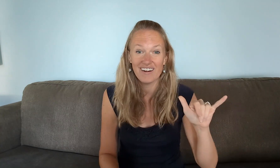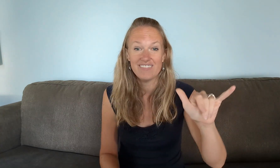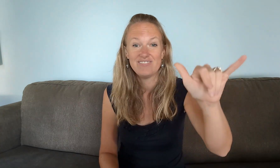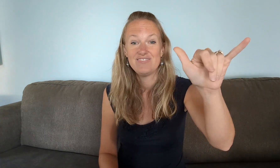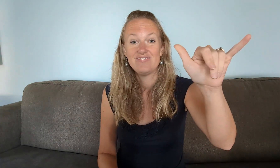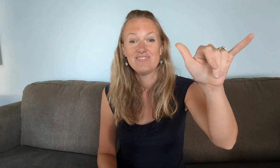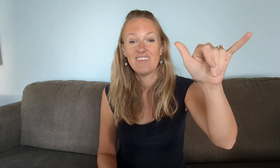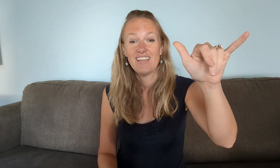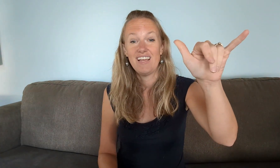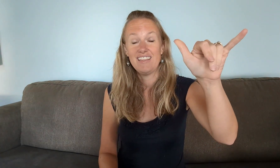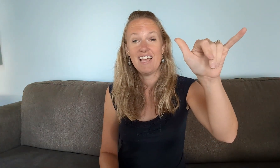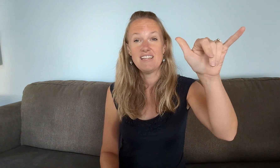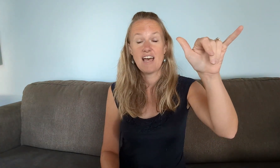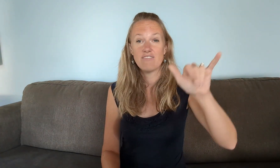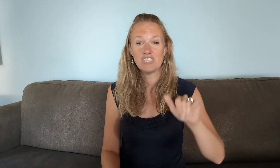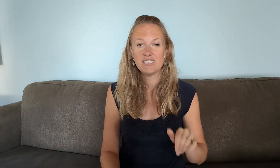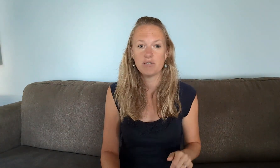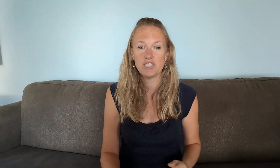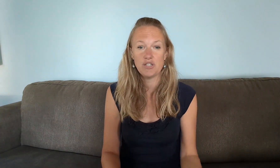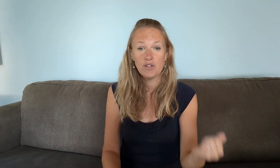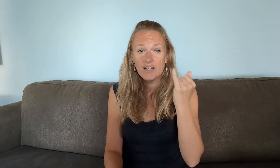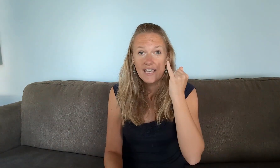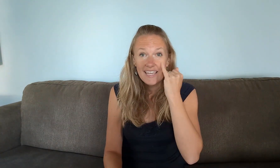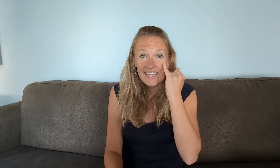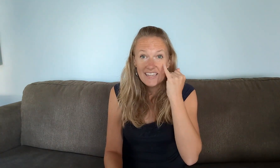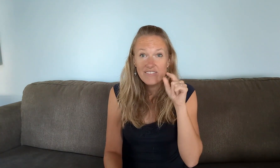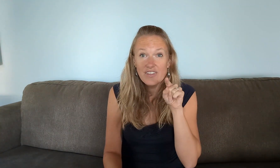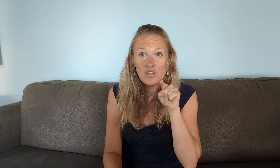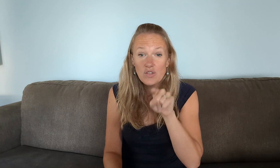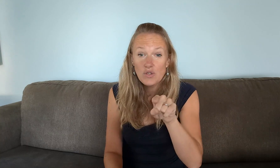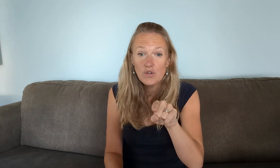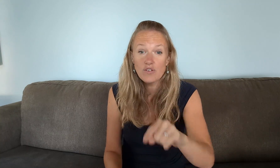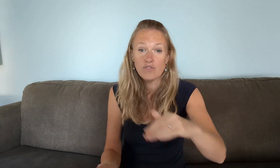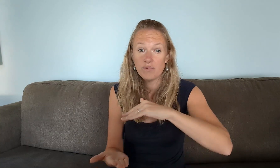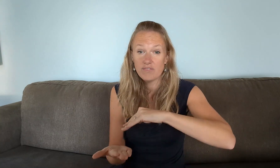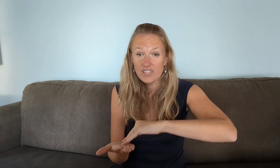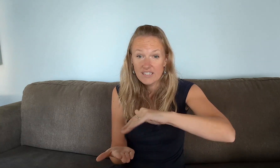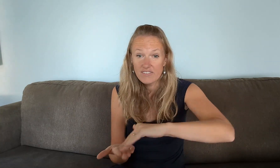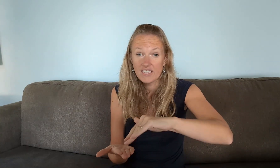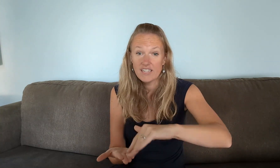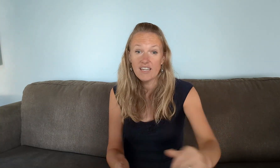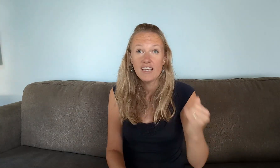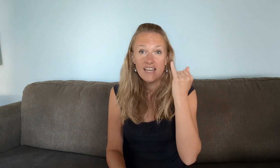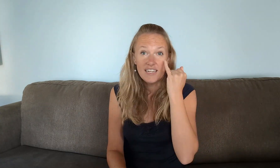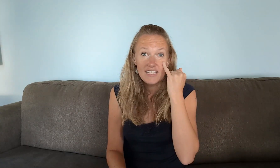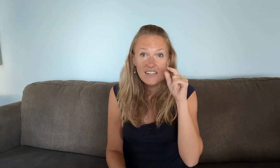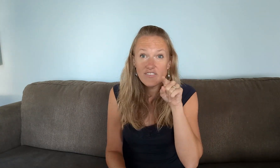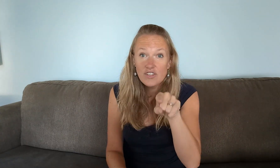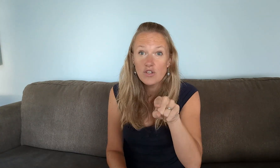forever. And then that verse number 2, if you've been forgiven, and if